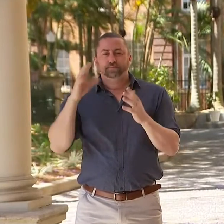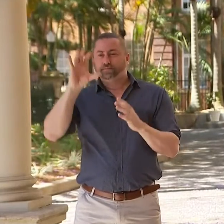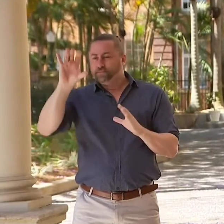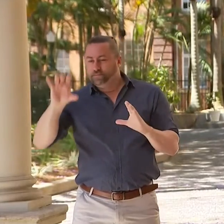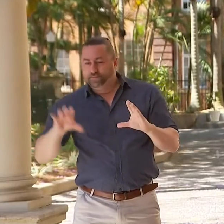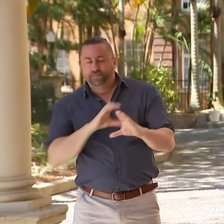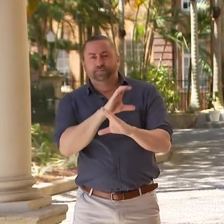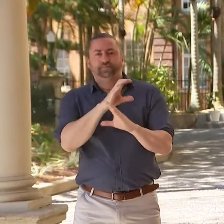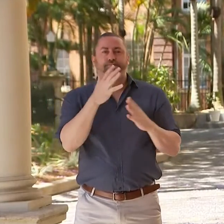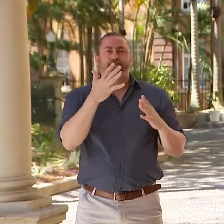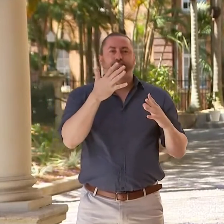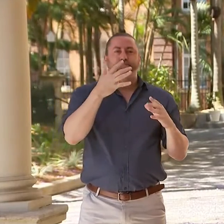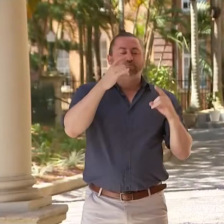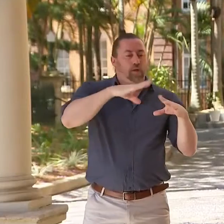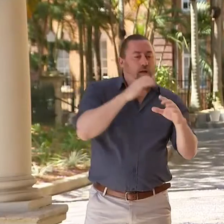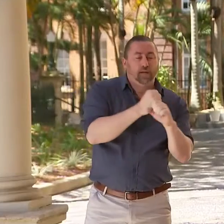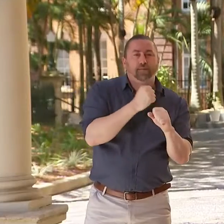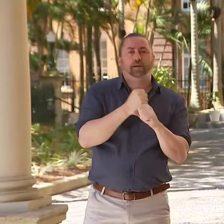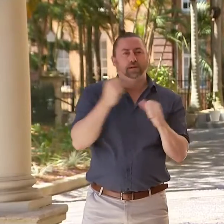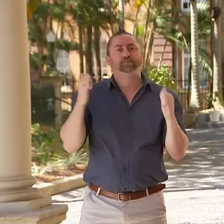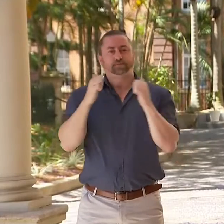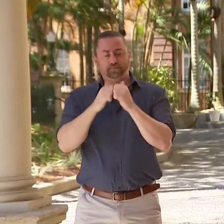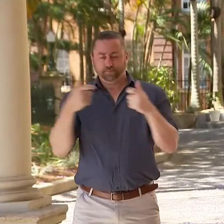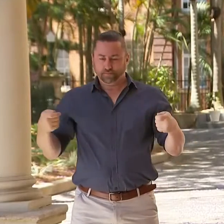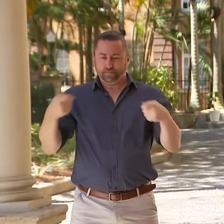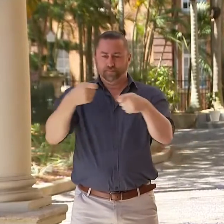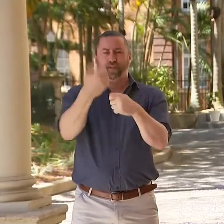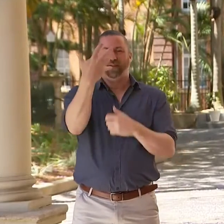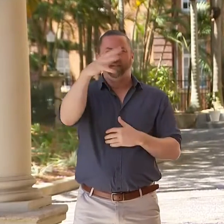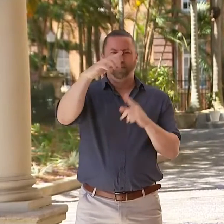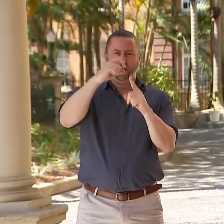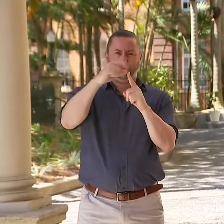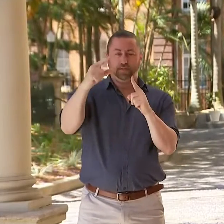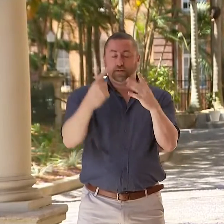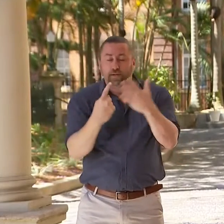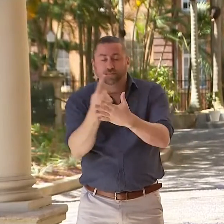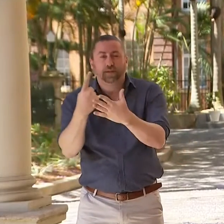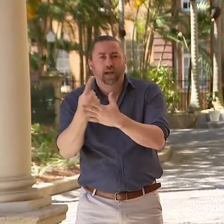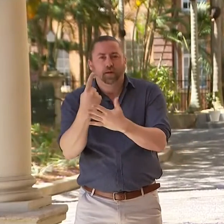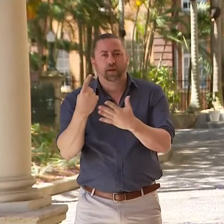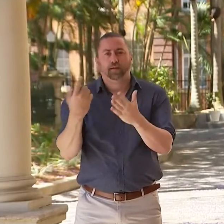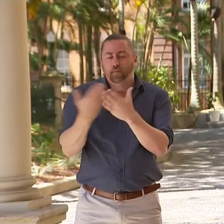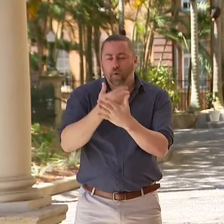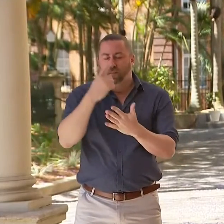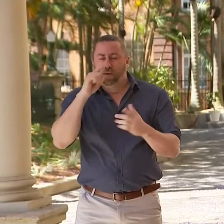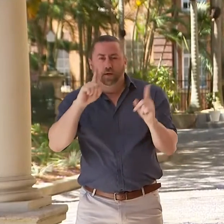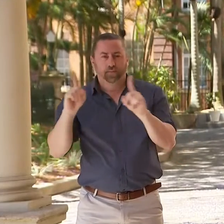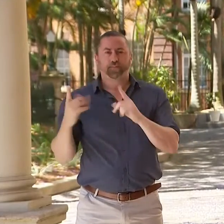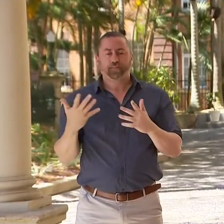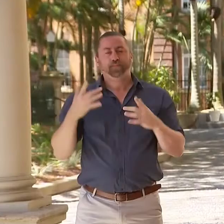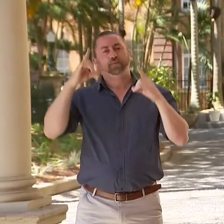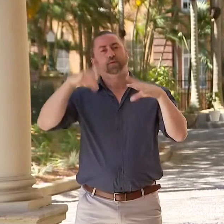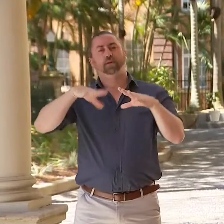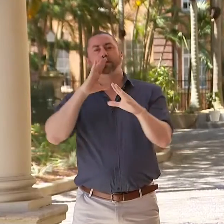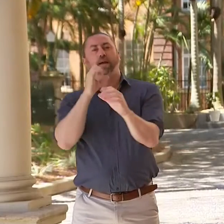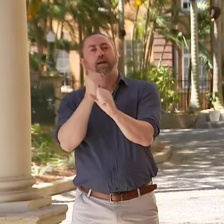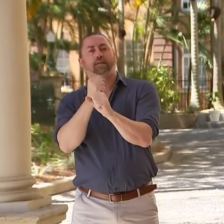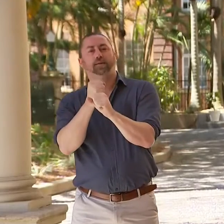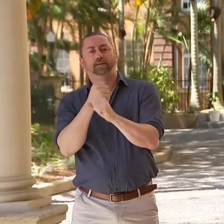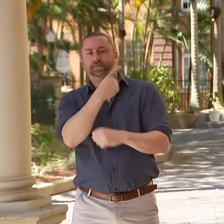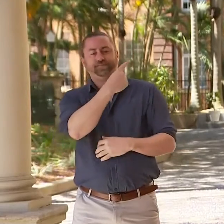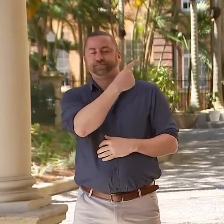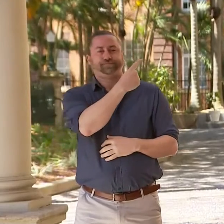the Commonwealth have agreed to fund 50% of all activity growth. But the federal government have artificially